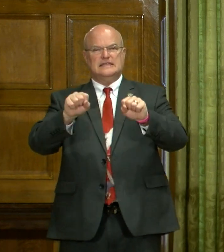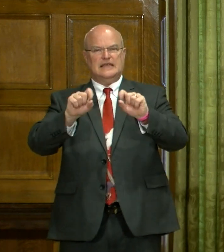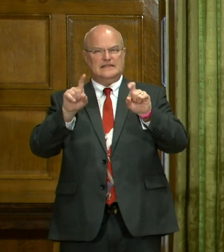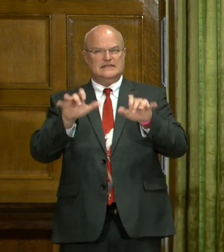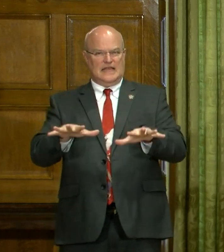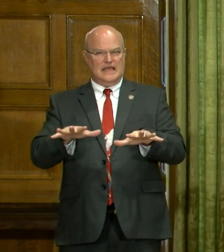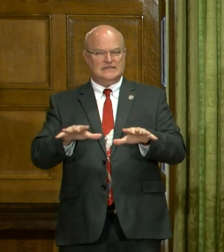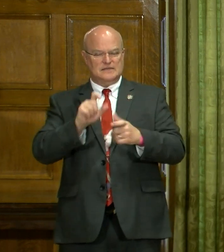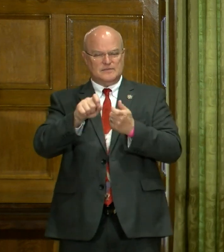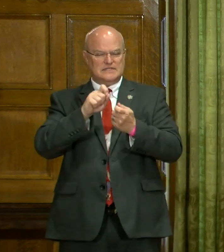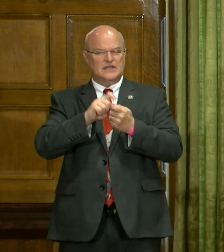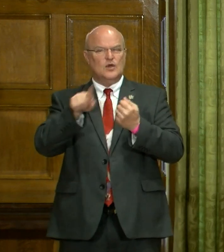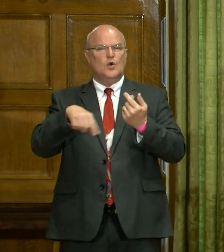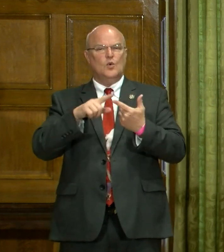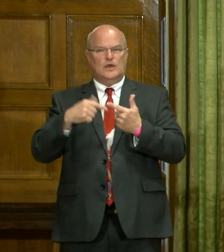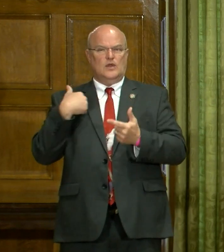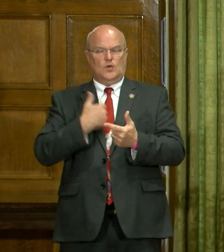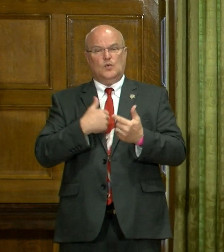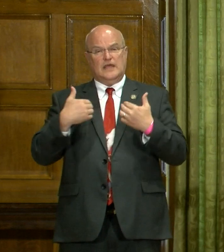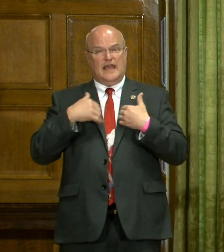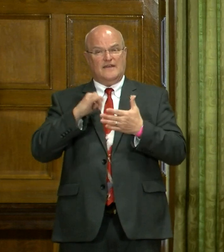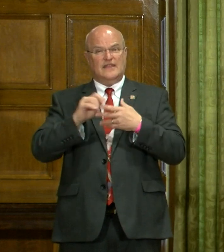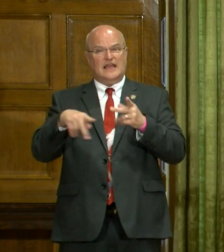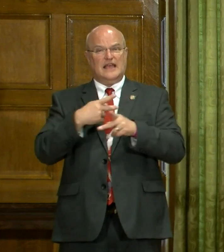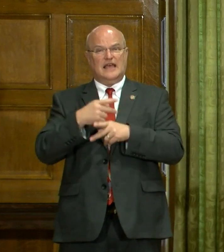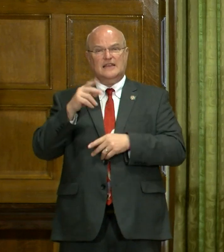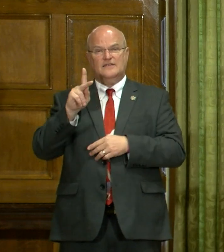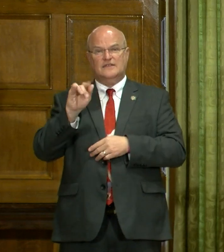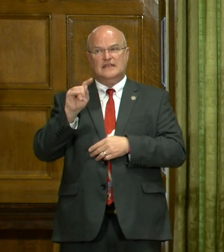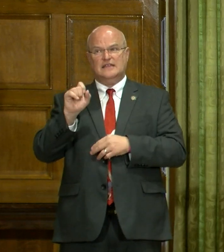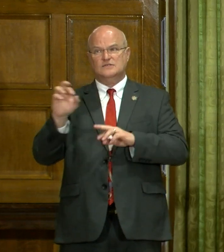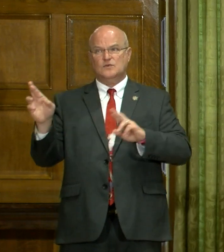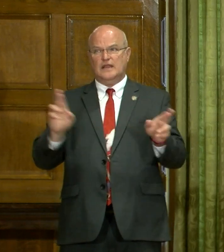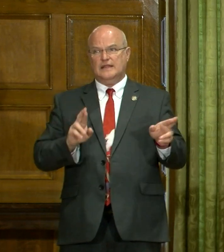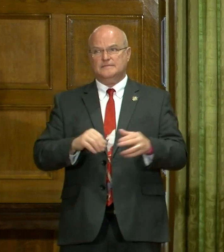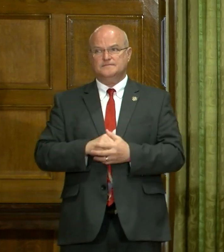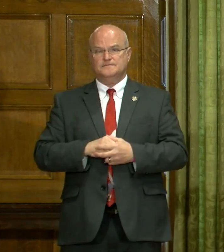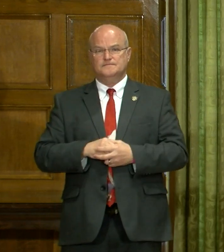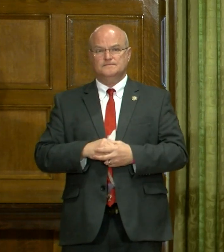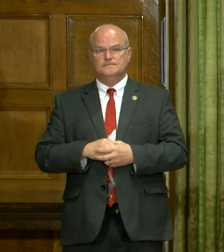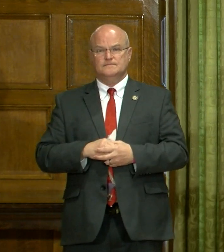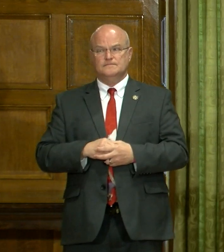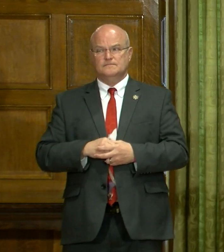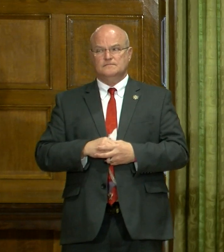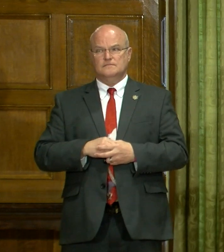test, particularly whenever we have that kind of supply.